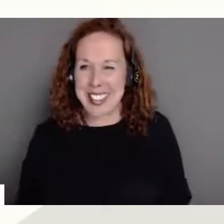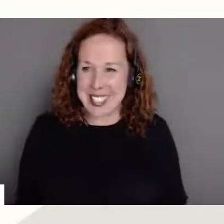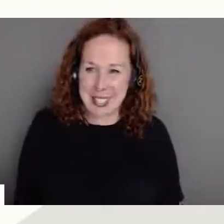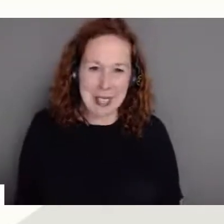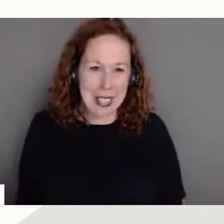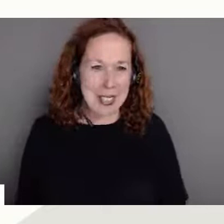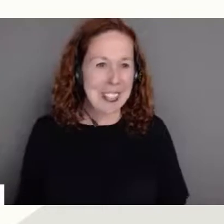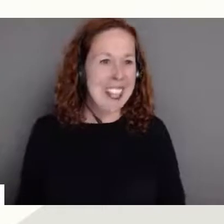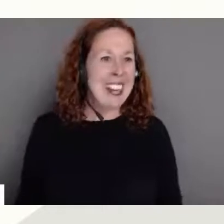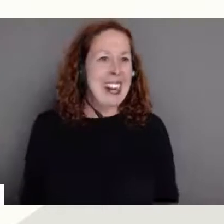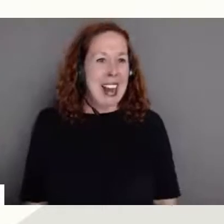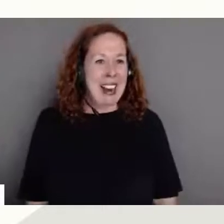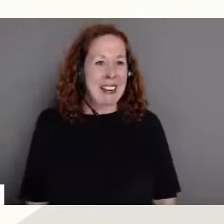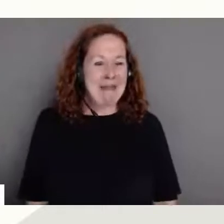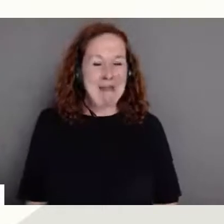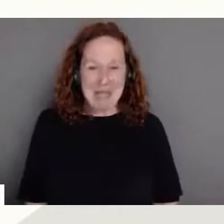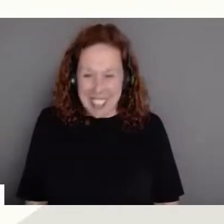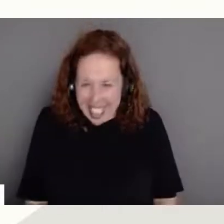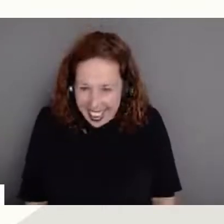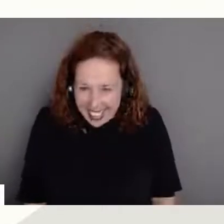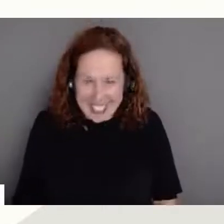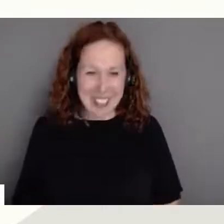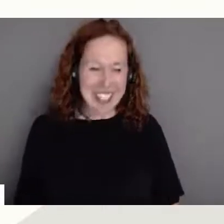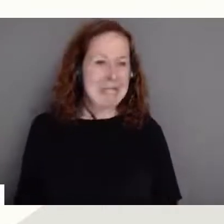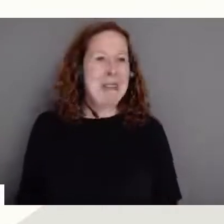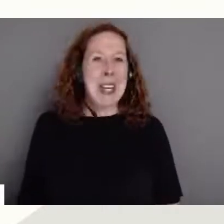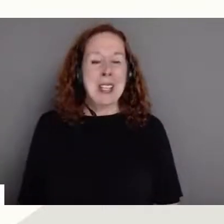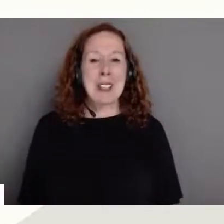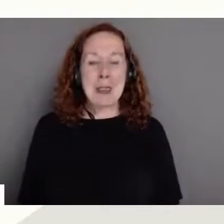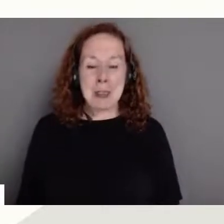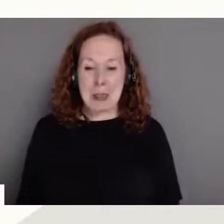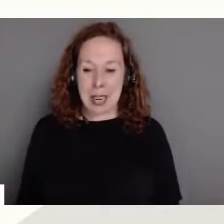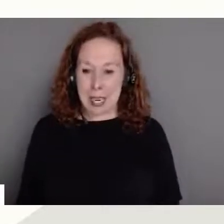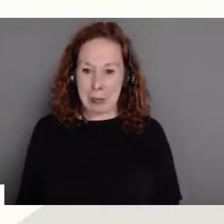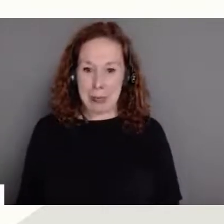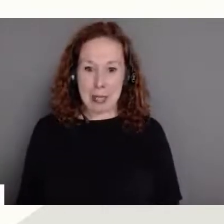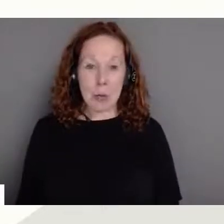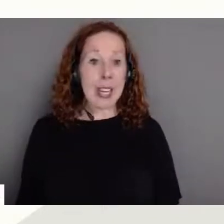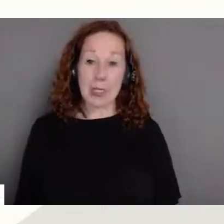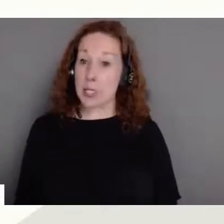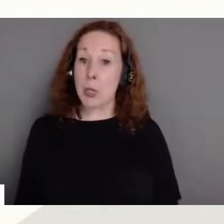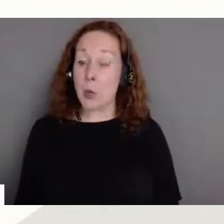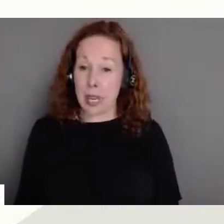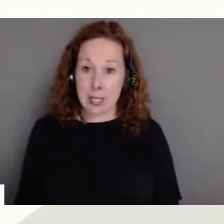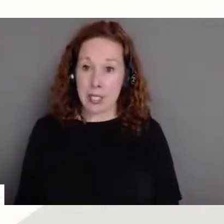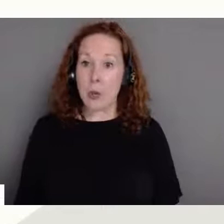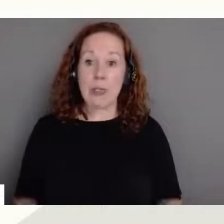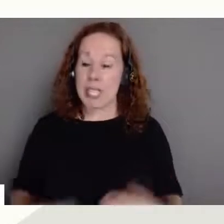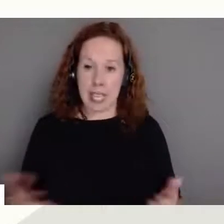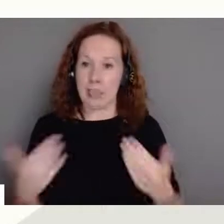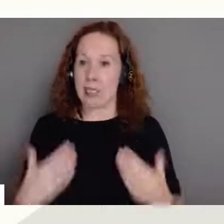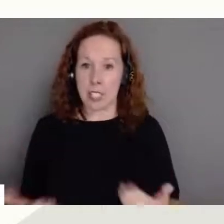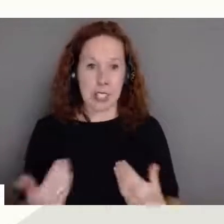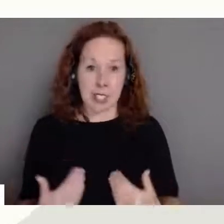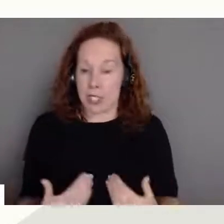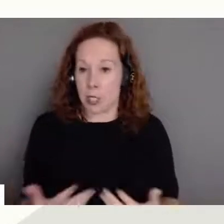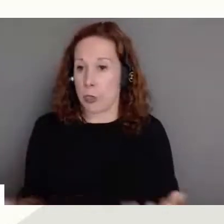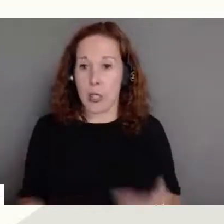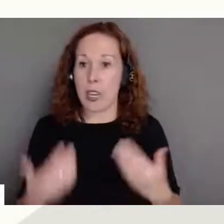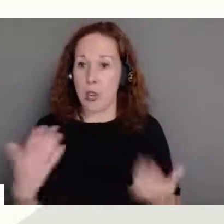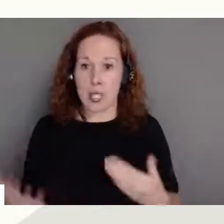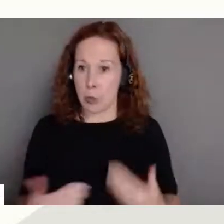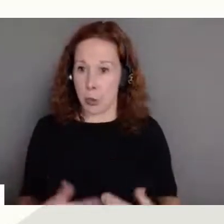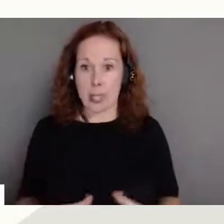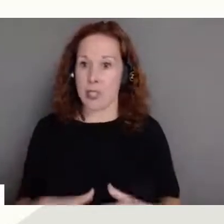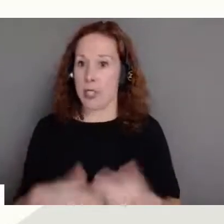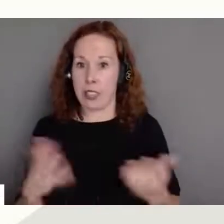you it. signs as Use we it. go. I do Um, too. Love it. So I get this request, every day, just as an interpreter,